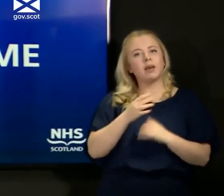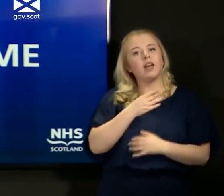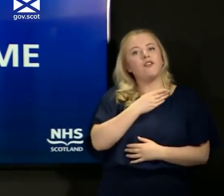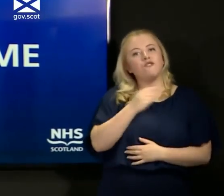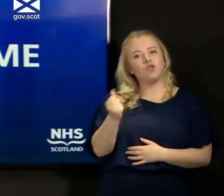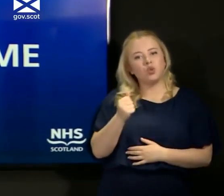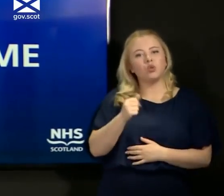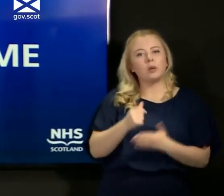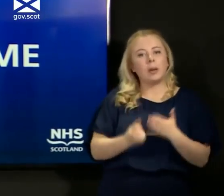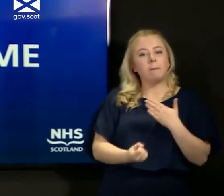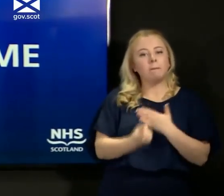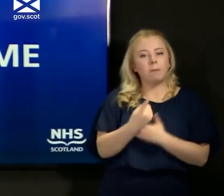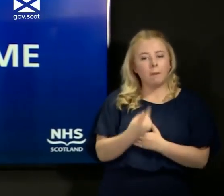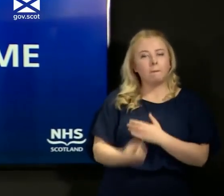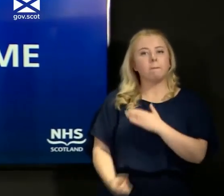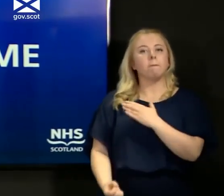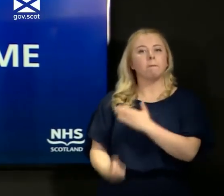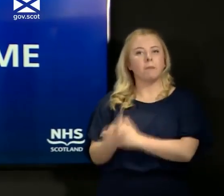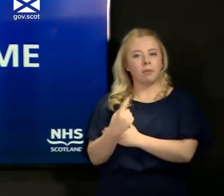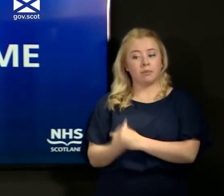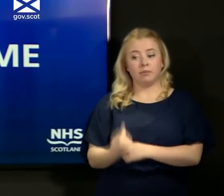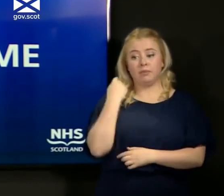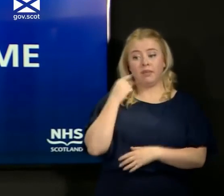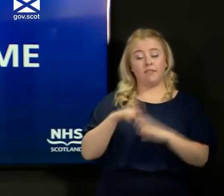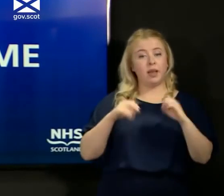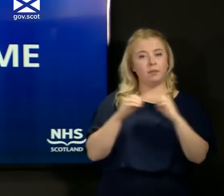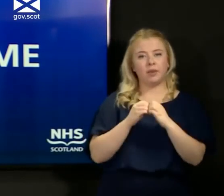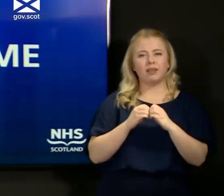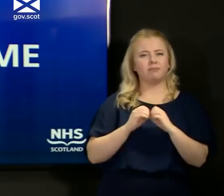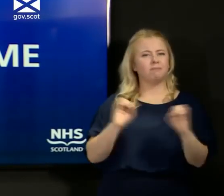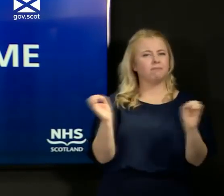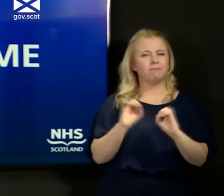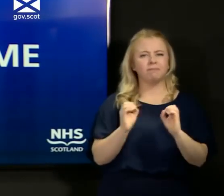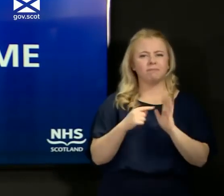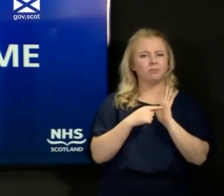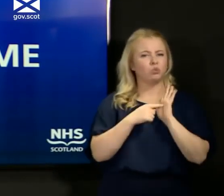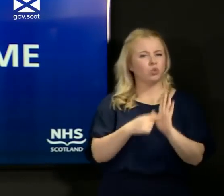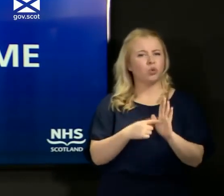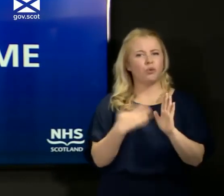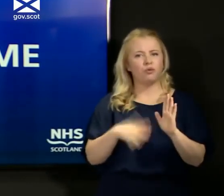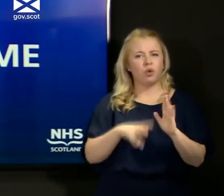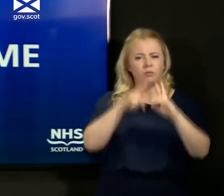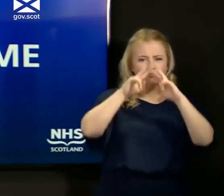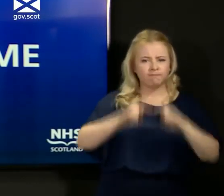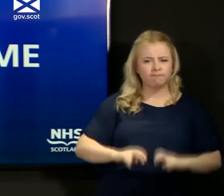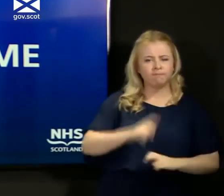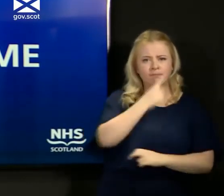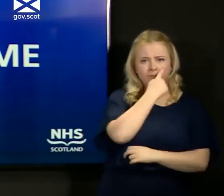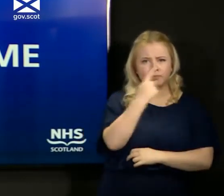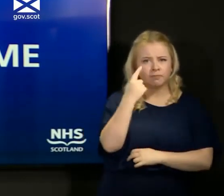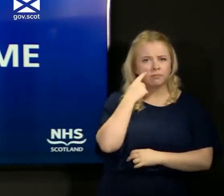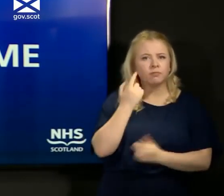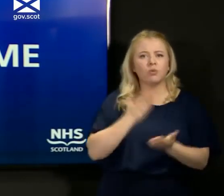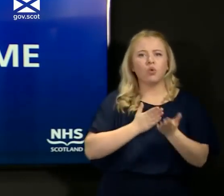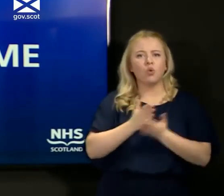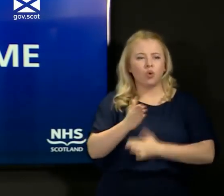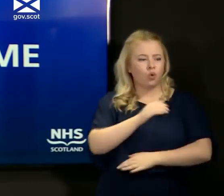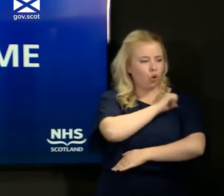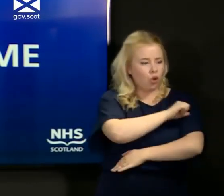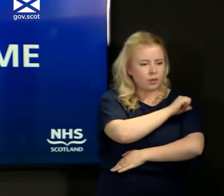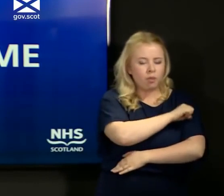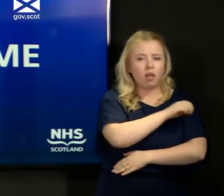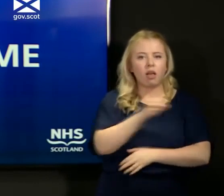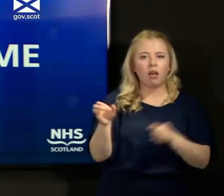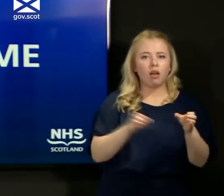few cases that were apparent in February, that there are no signals that are coming through from anywhere else in the system, either through hospital admissions